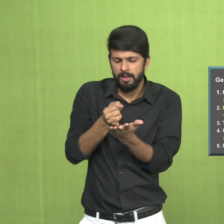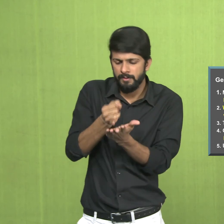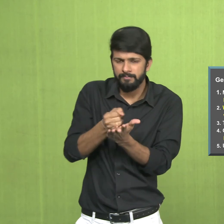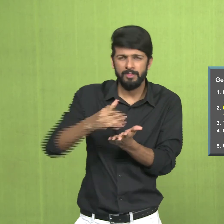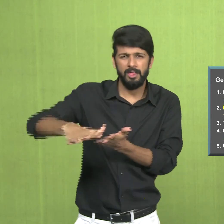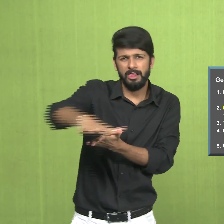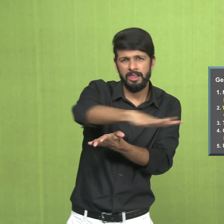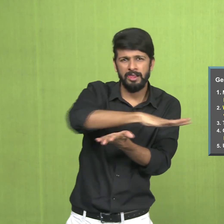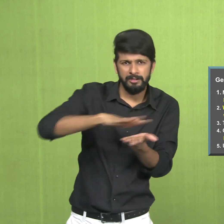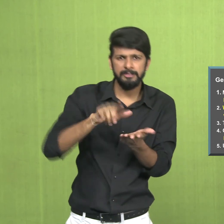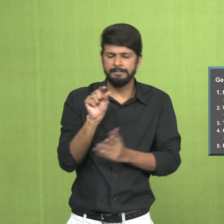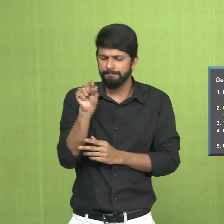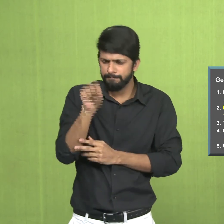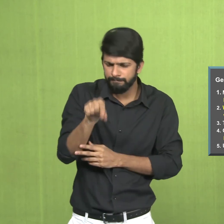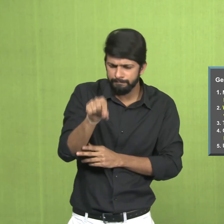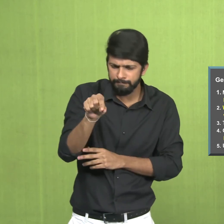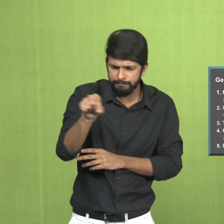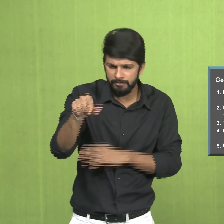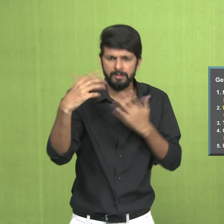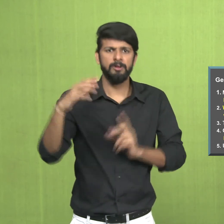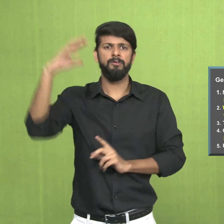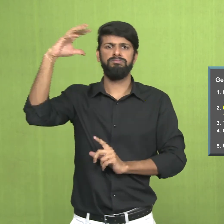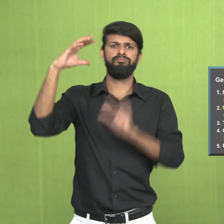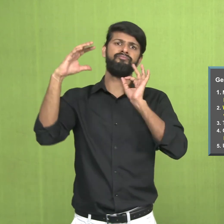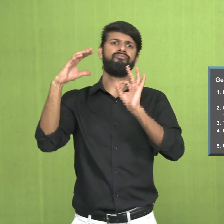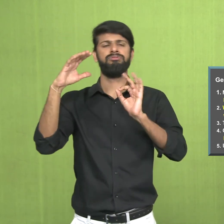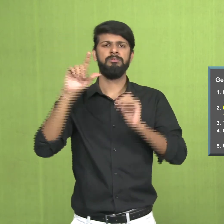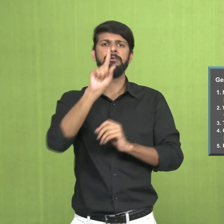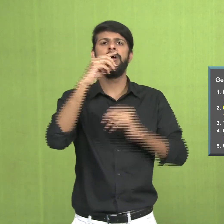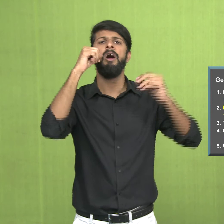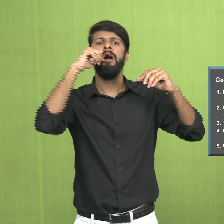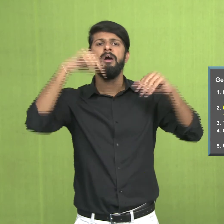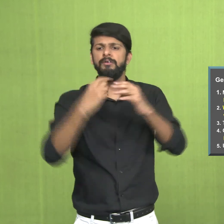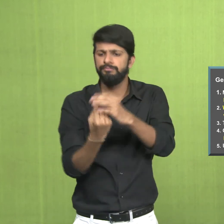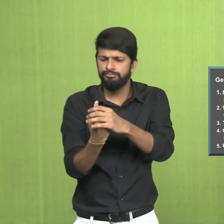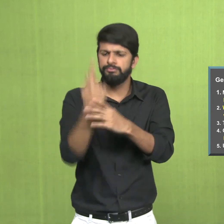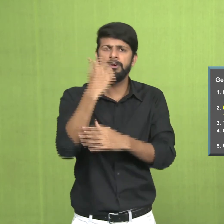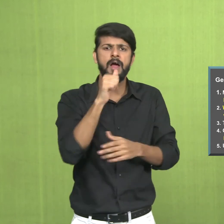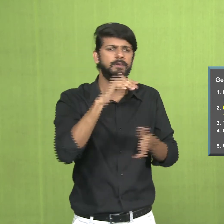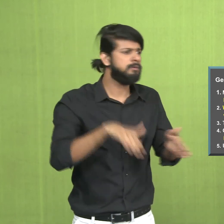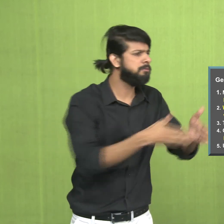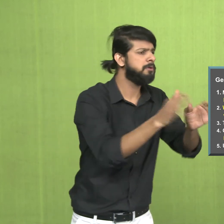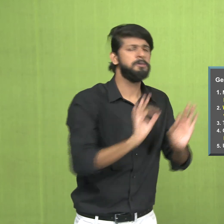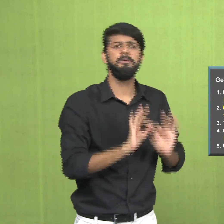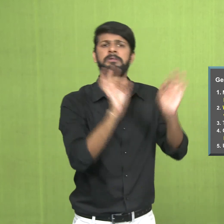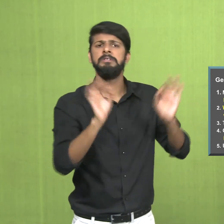cultivators, people who used to cultivate their land after the sowing of the seeds was